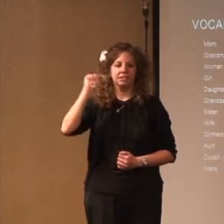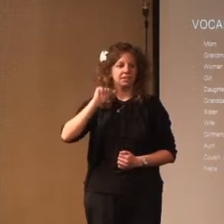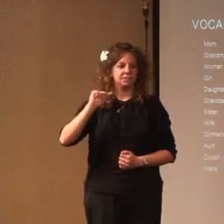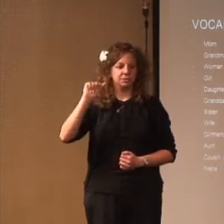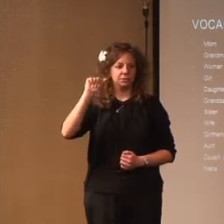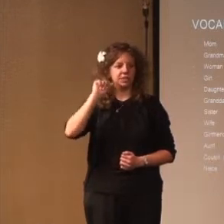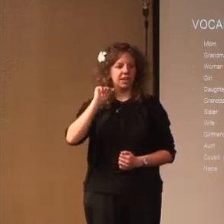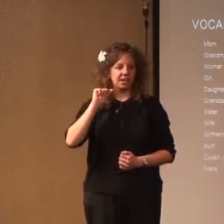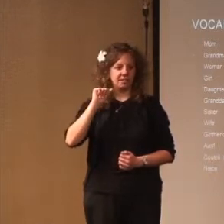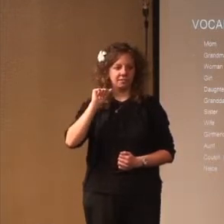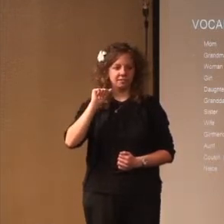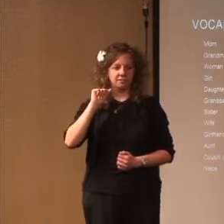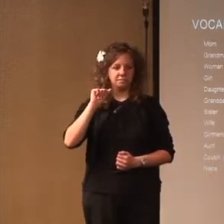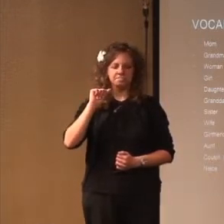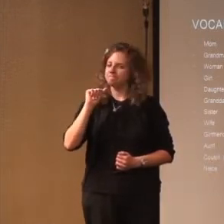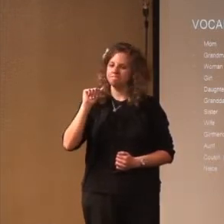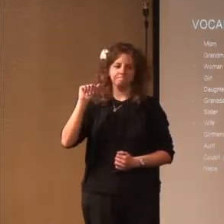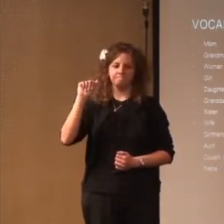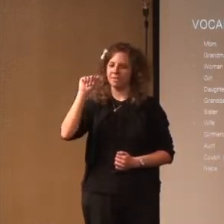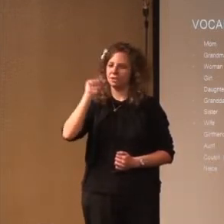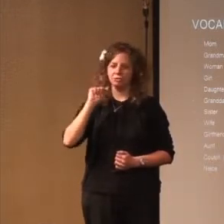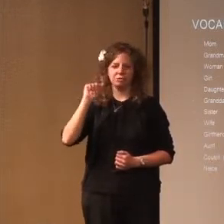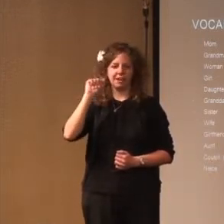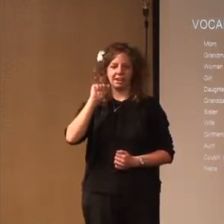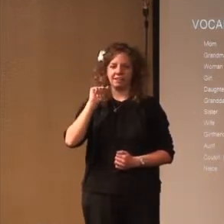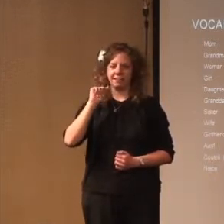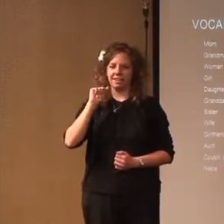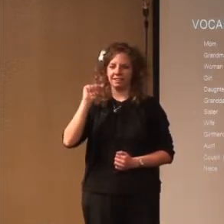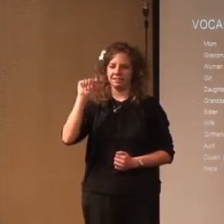Aunt. So it's with an A. I just do it right here.